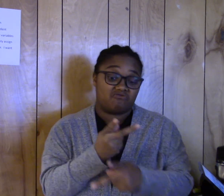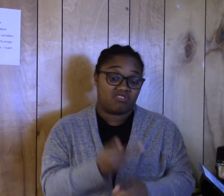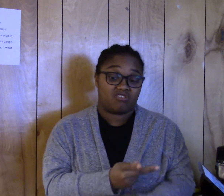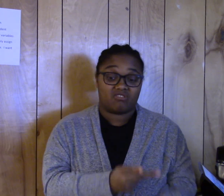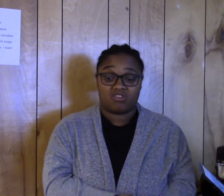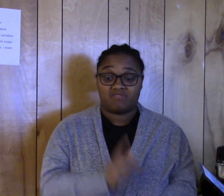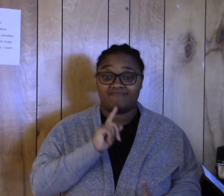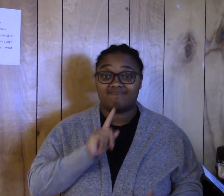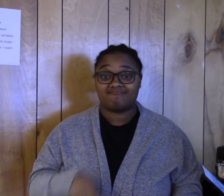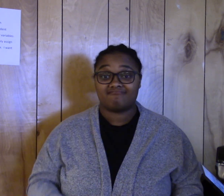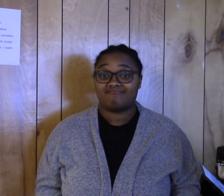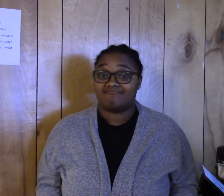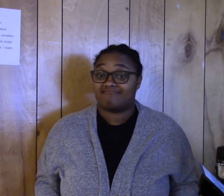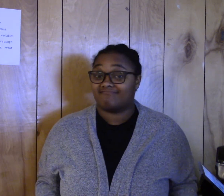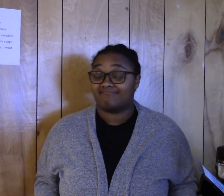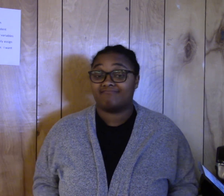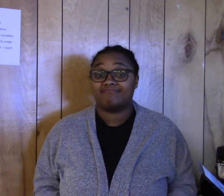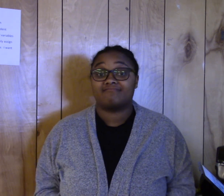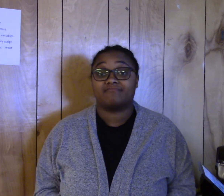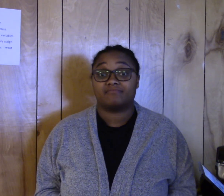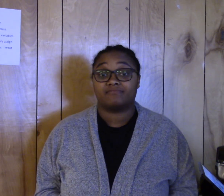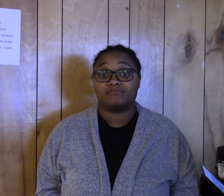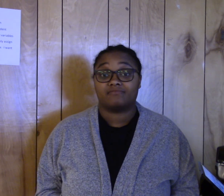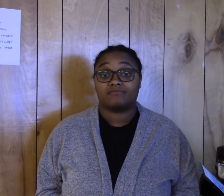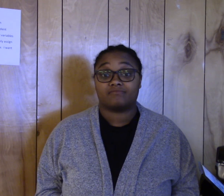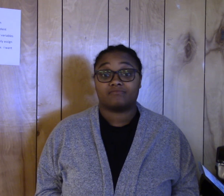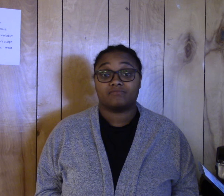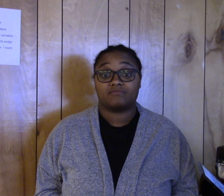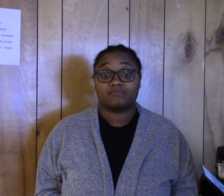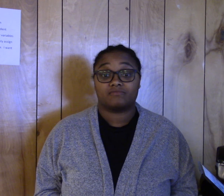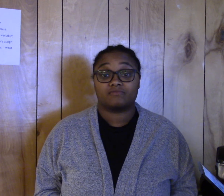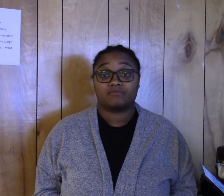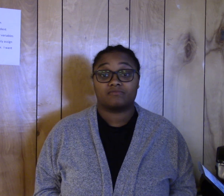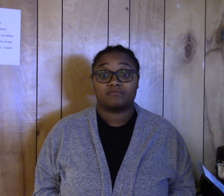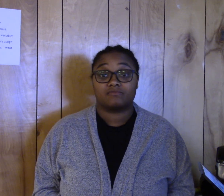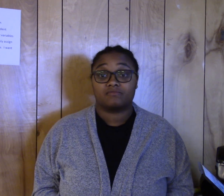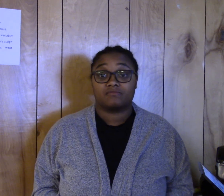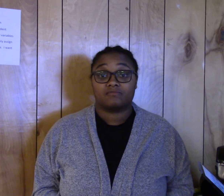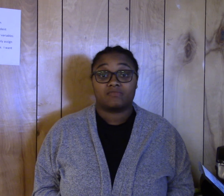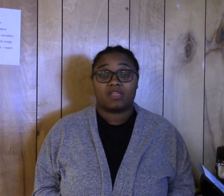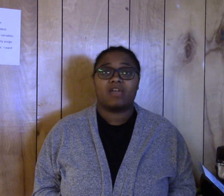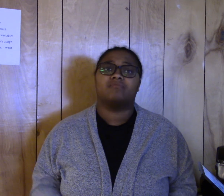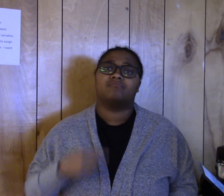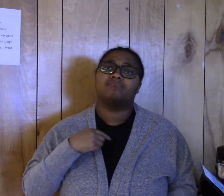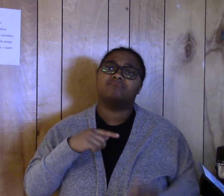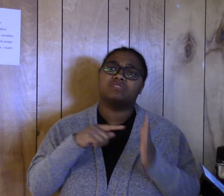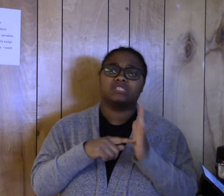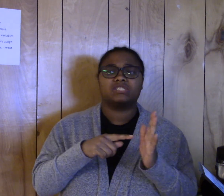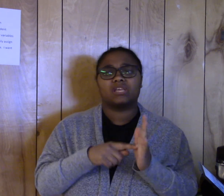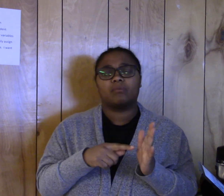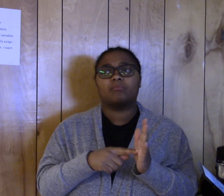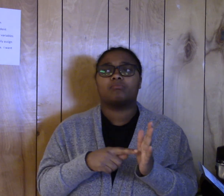One example of that I've seen, I haven't really gone through this, but I have friends who have, is like if two friends have a falling